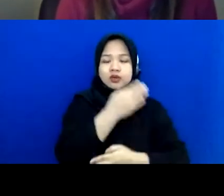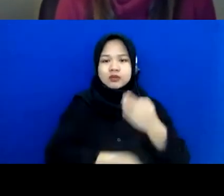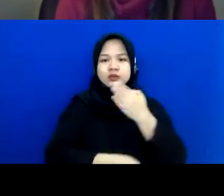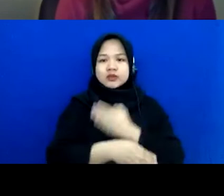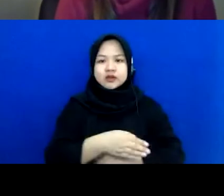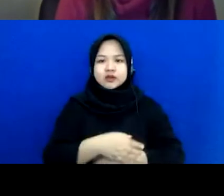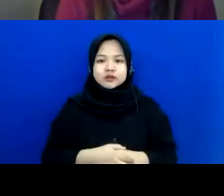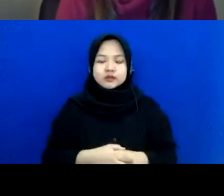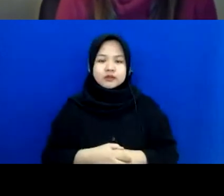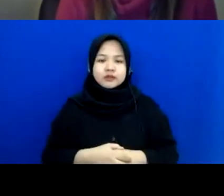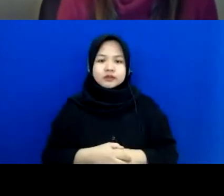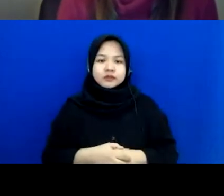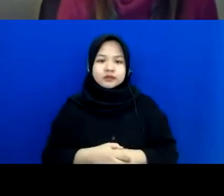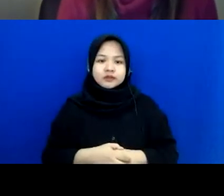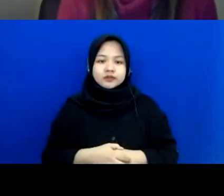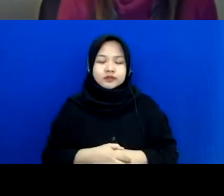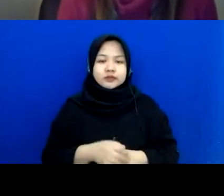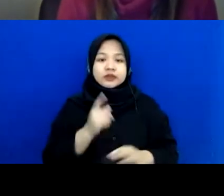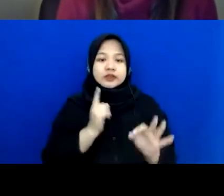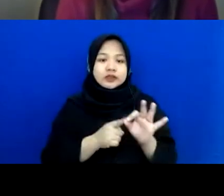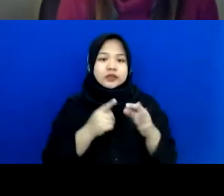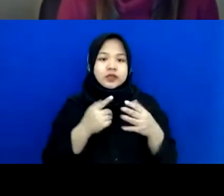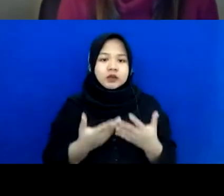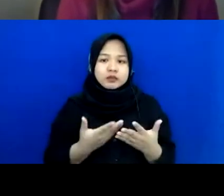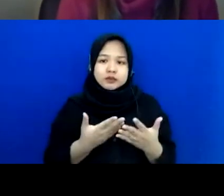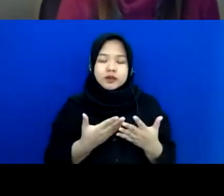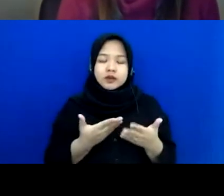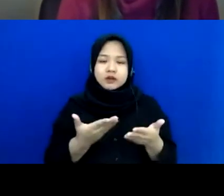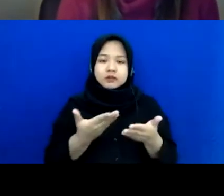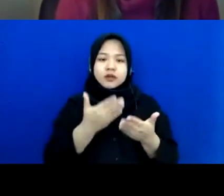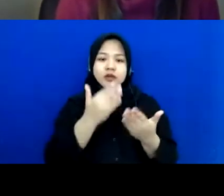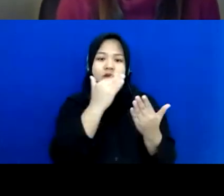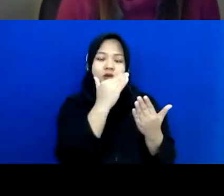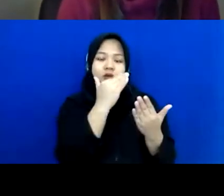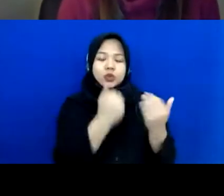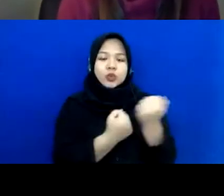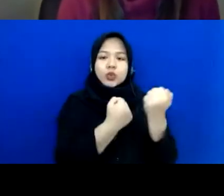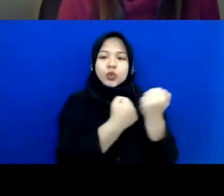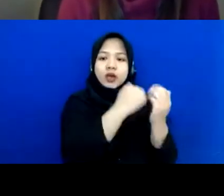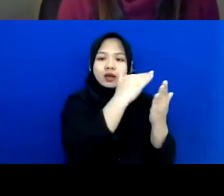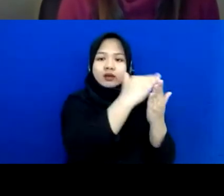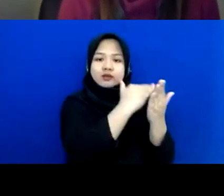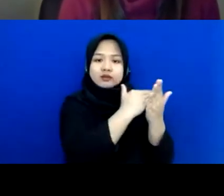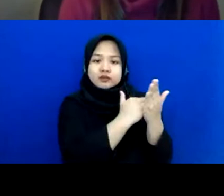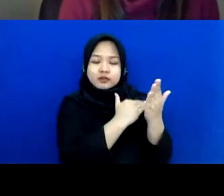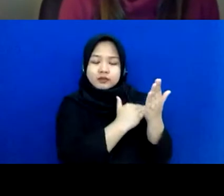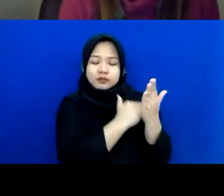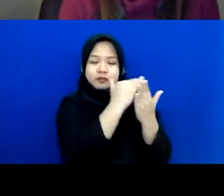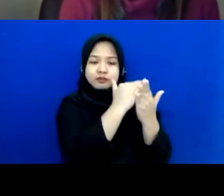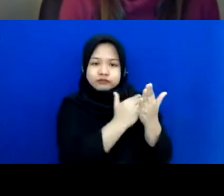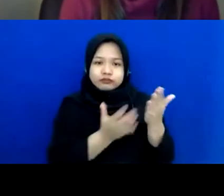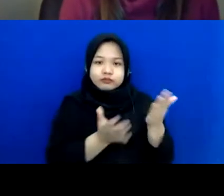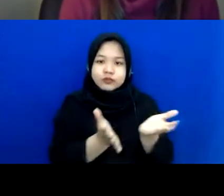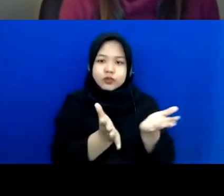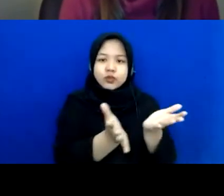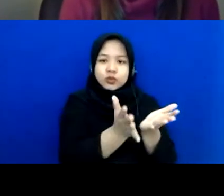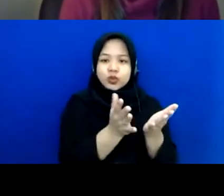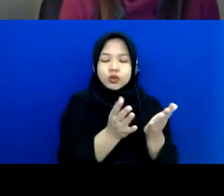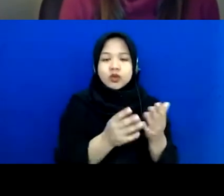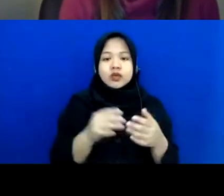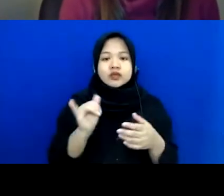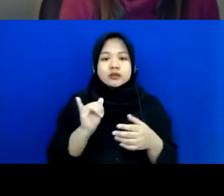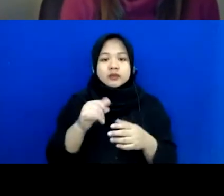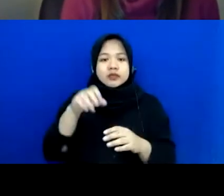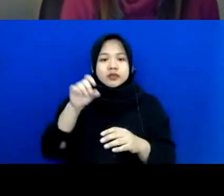of the key findings, of course, is the importance of policy support, not only for implementing the Convention on the